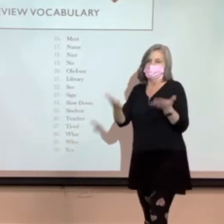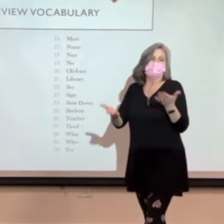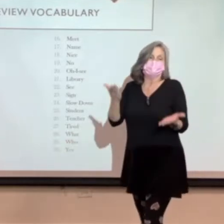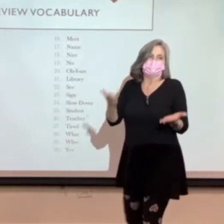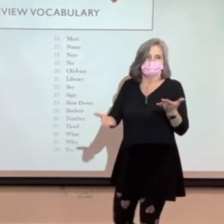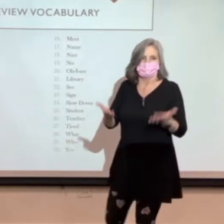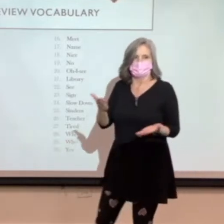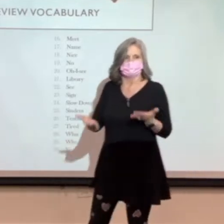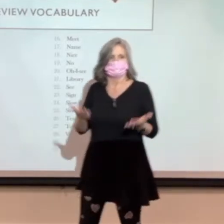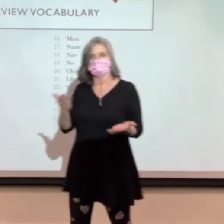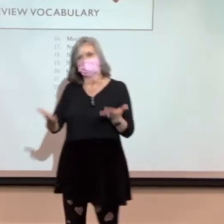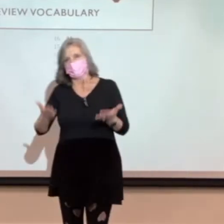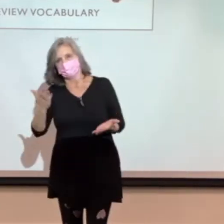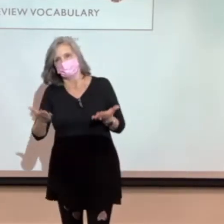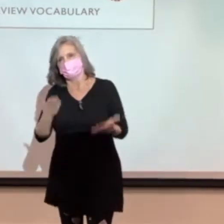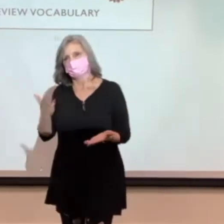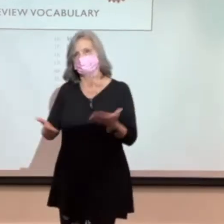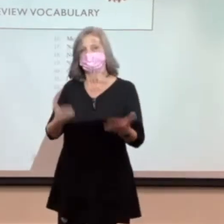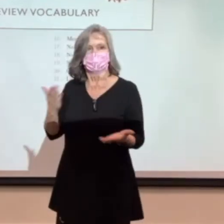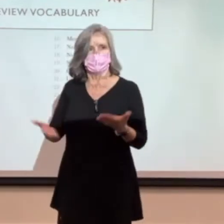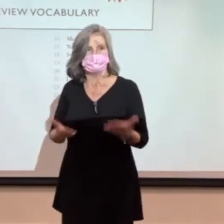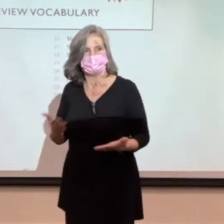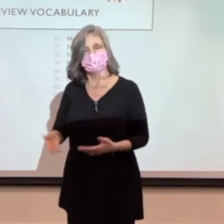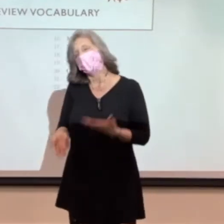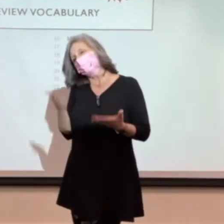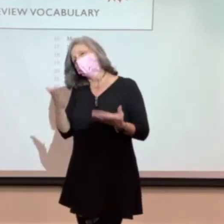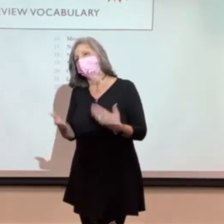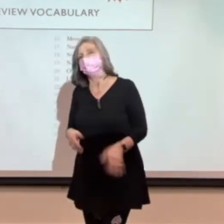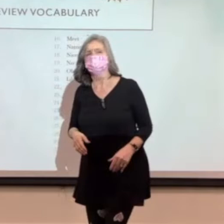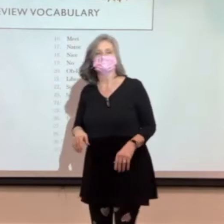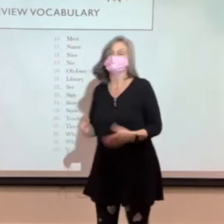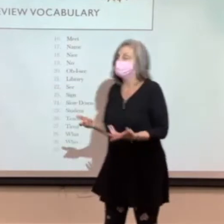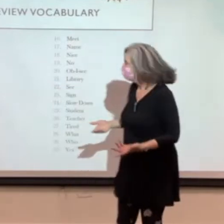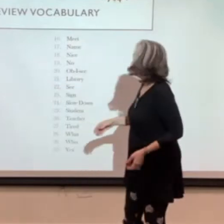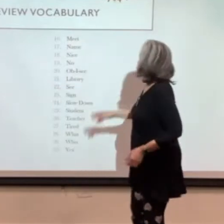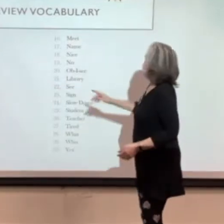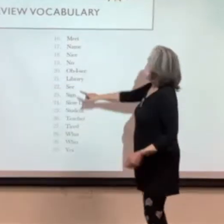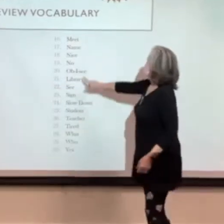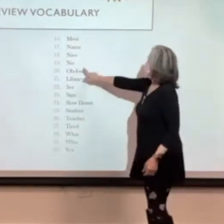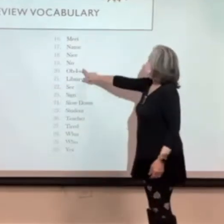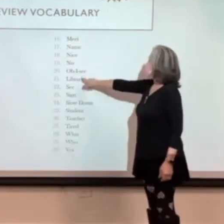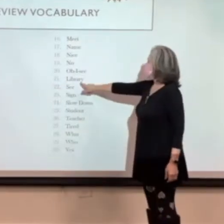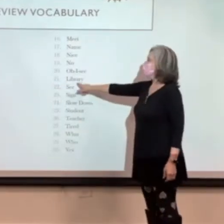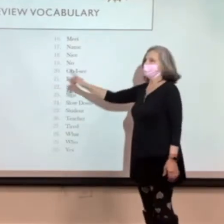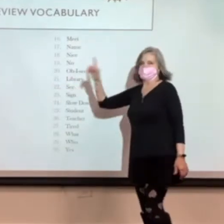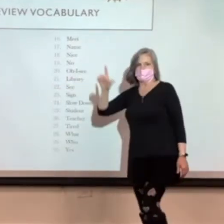in maybe, but that's usually the mom answer. And the kids ask you, maybe. Okay, so then we did